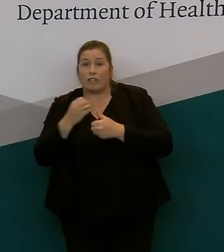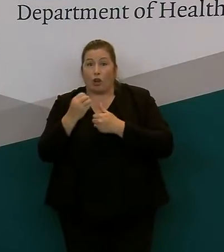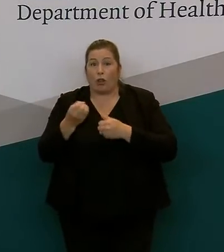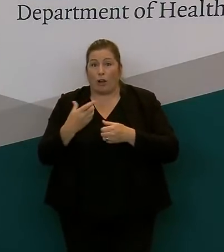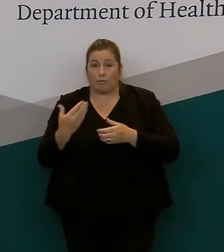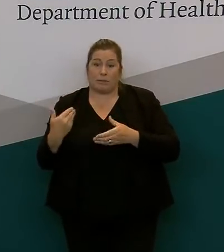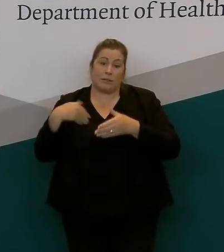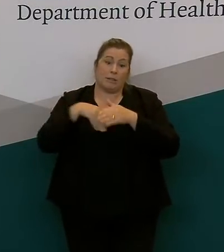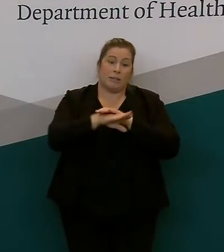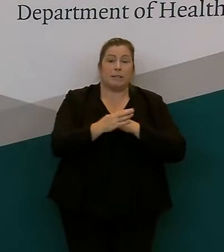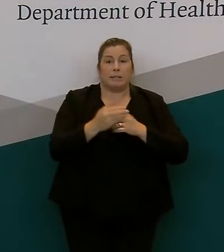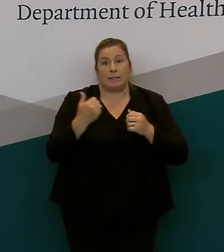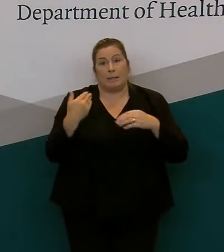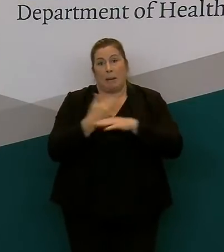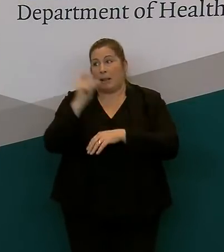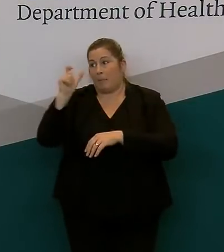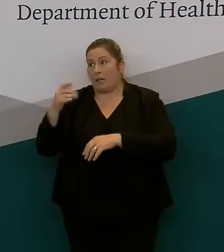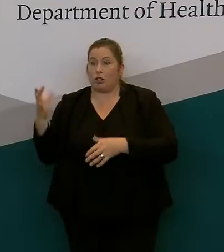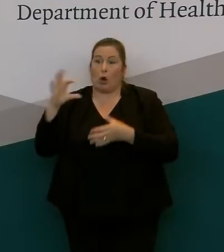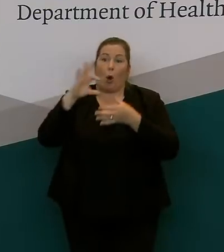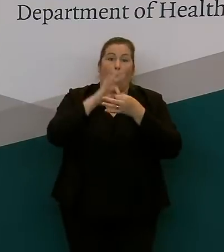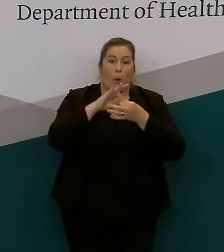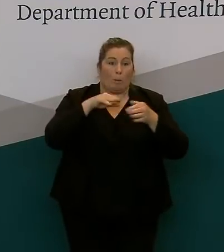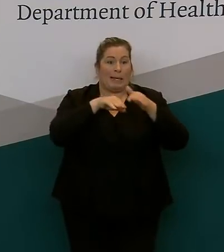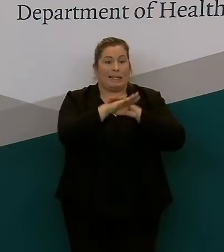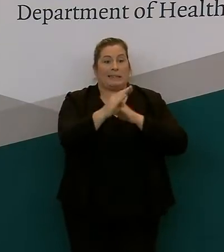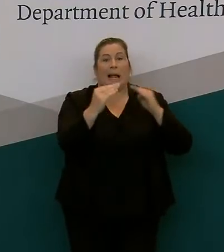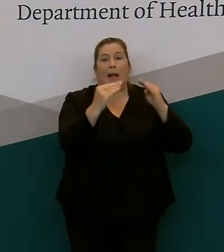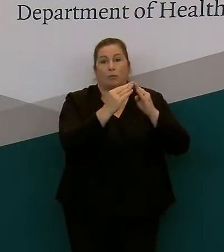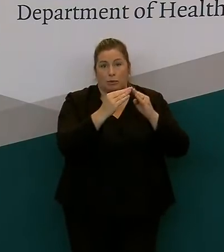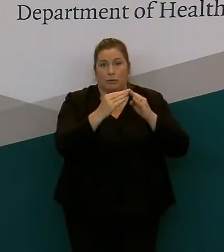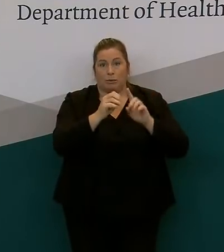being infected by that traveller coming into or